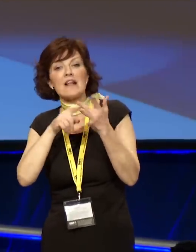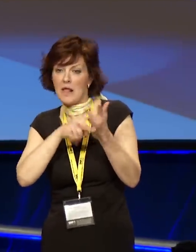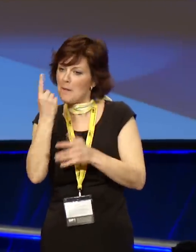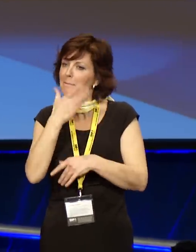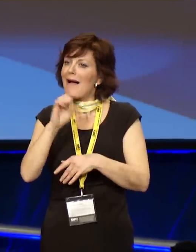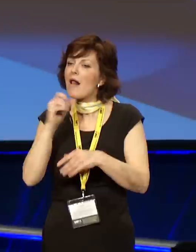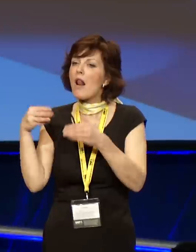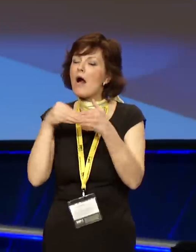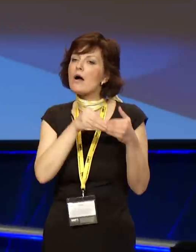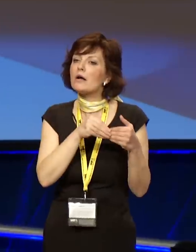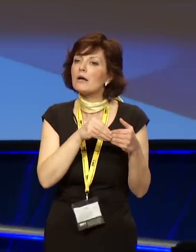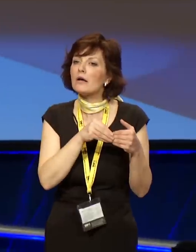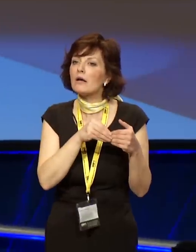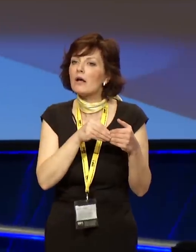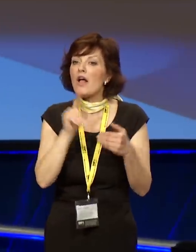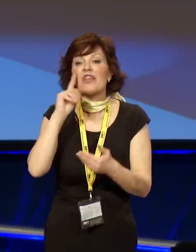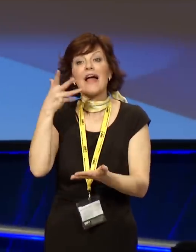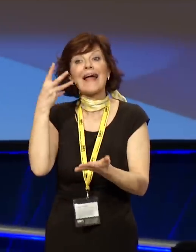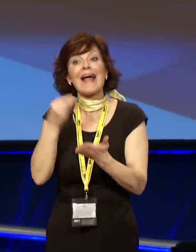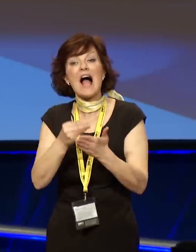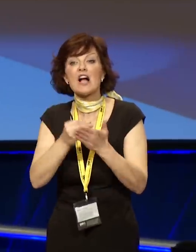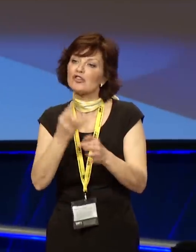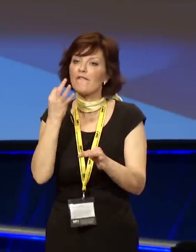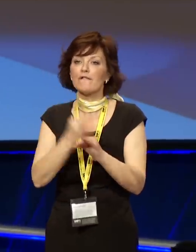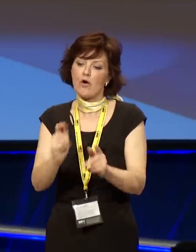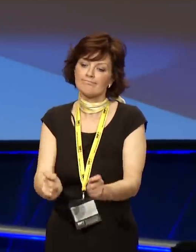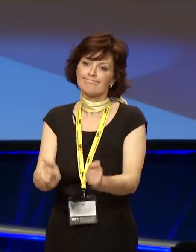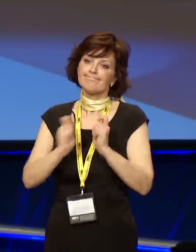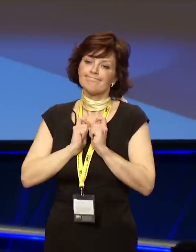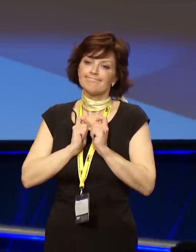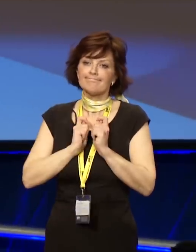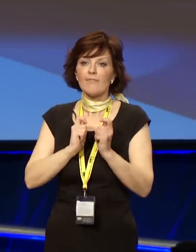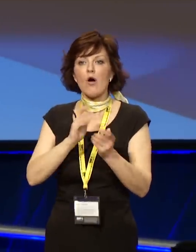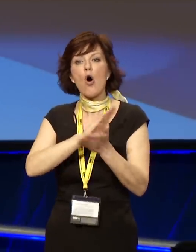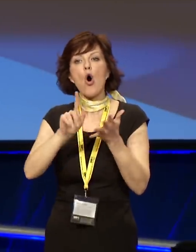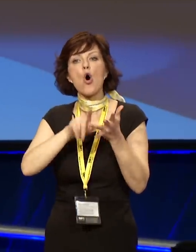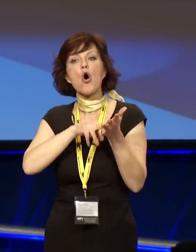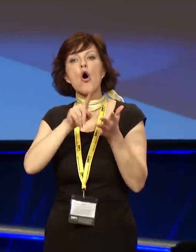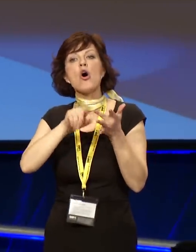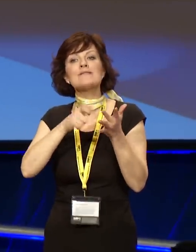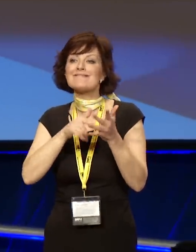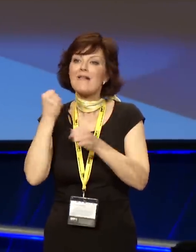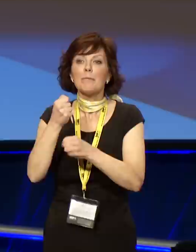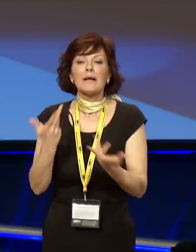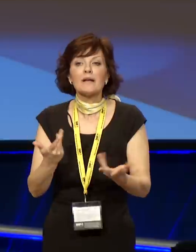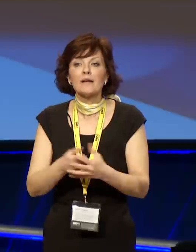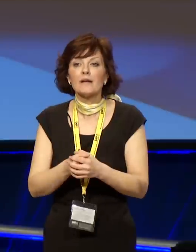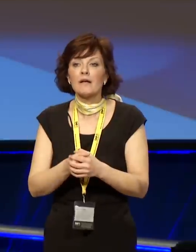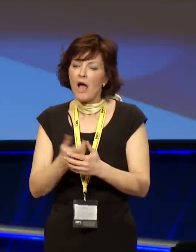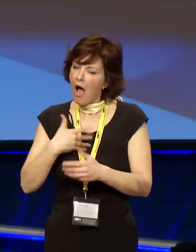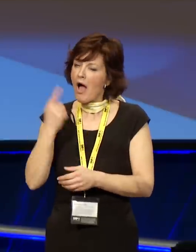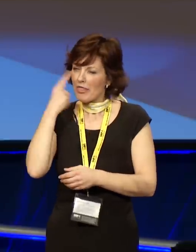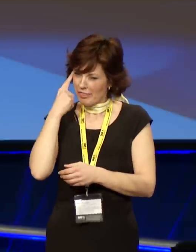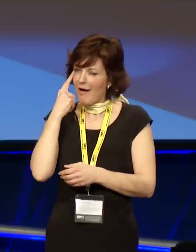led the Cash for Honours inquiry, and so I think